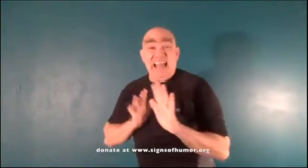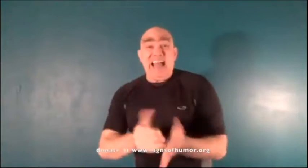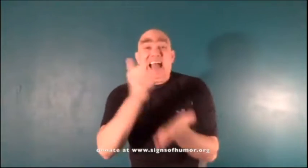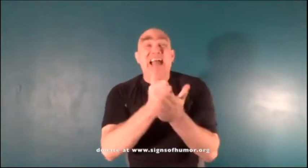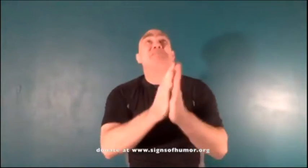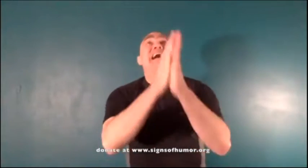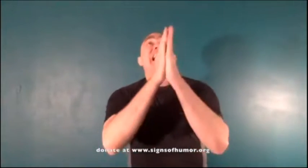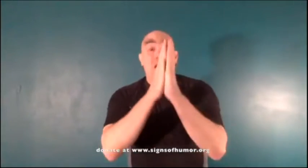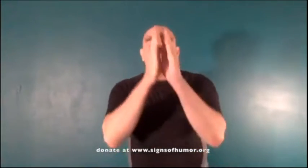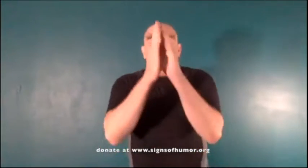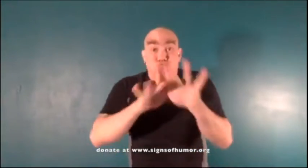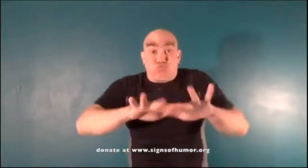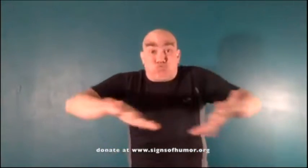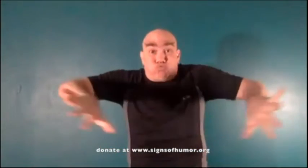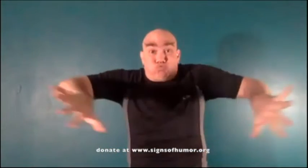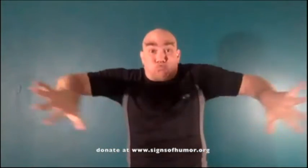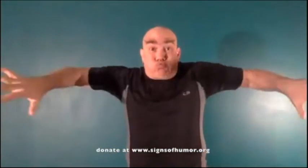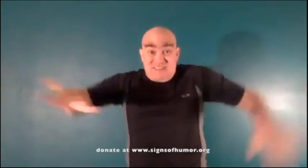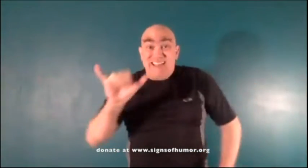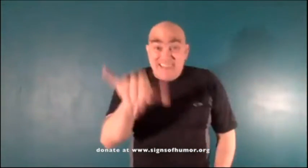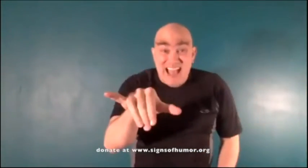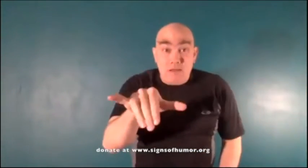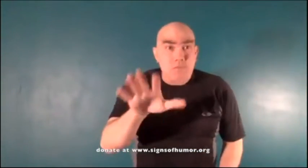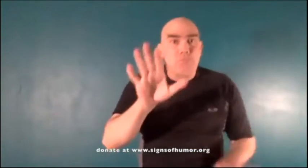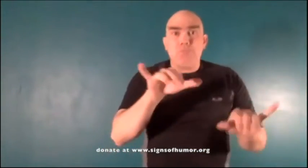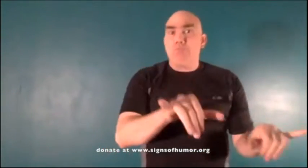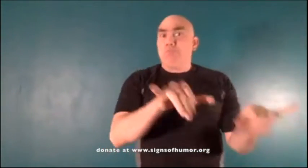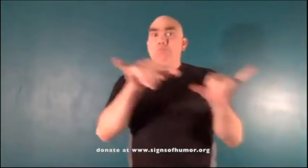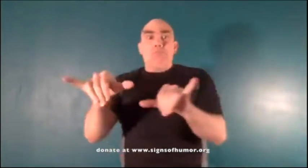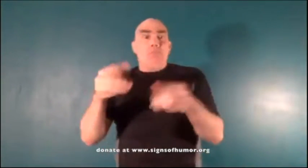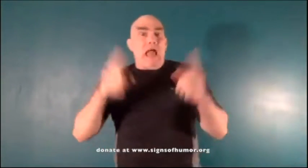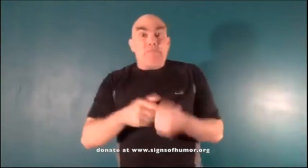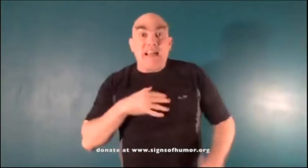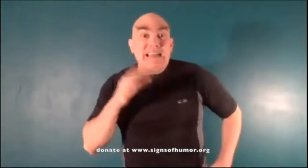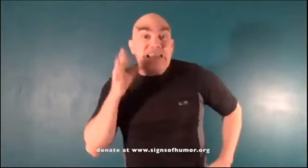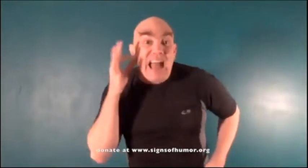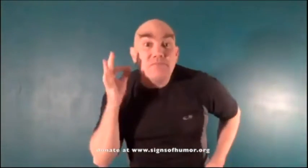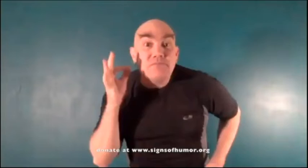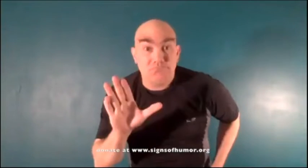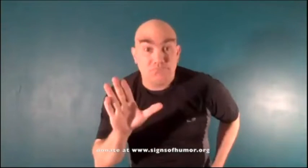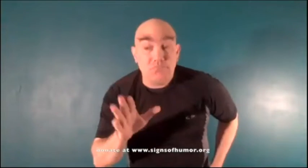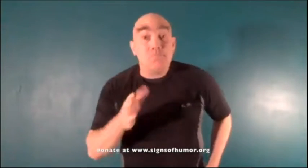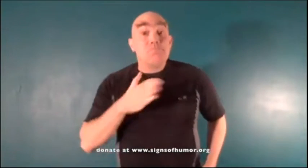them, prays to God, parts the Red Sea, that Moses. Maybe you've heard of him? Great,